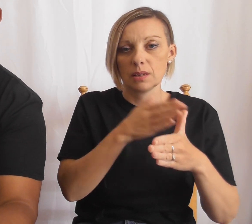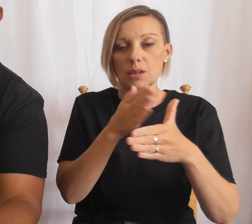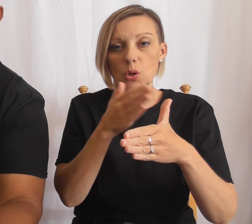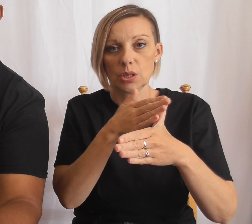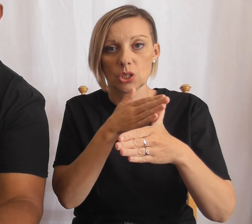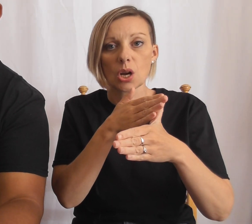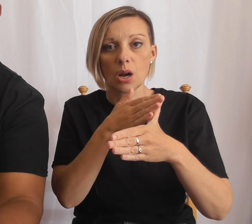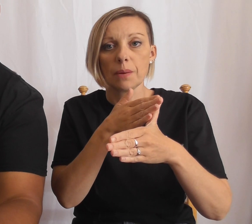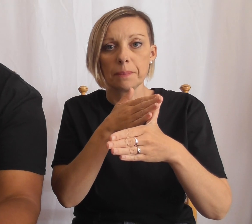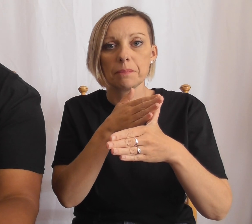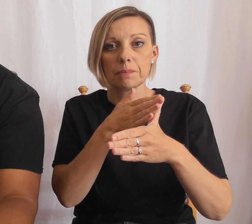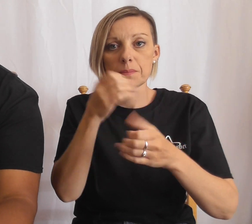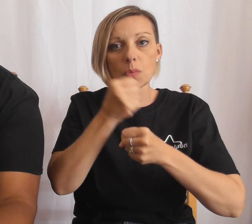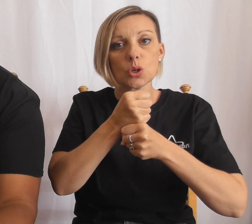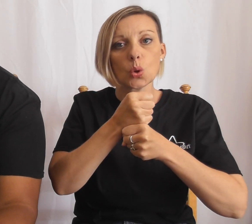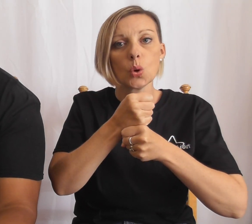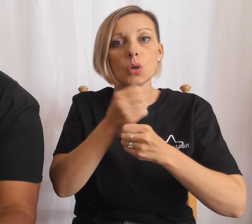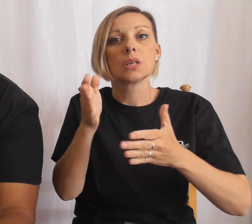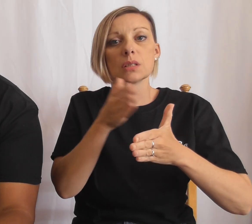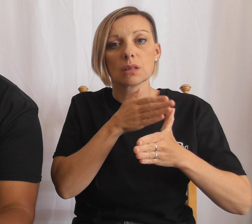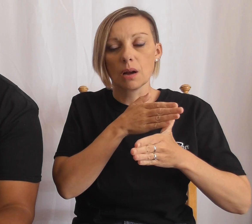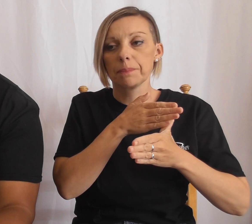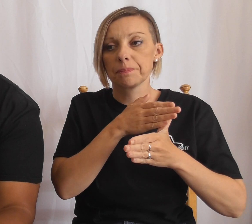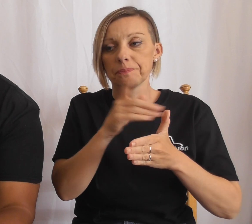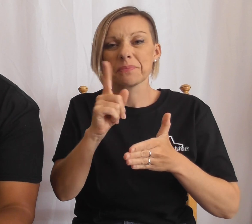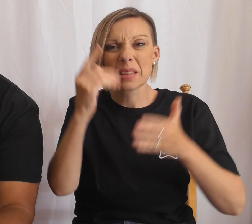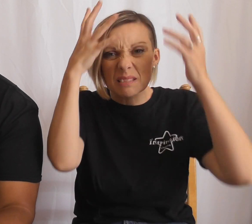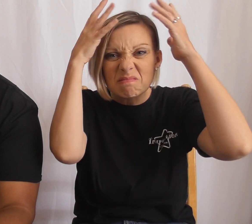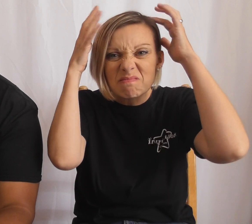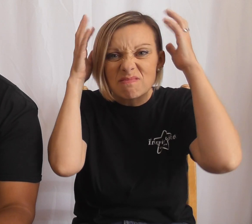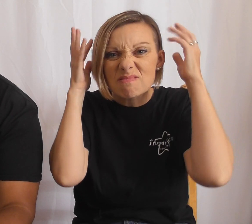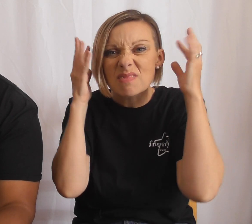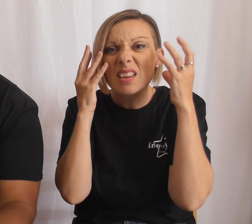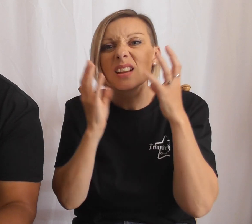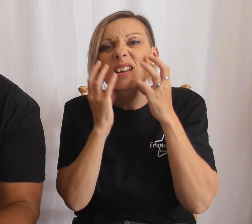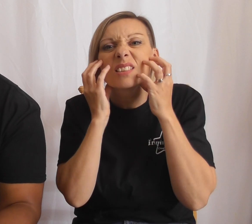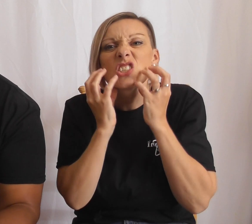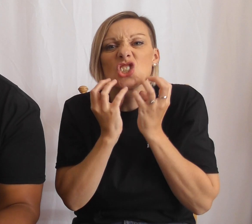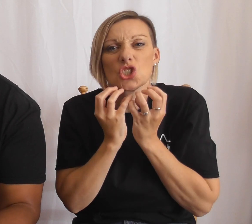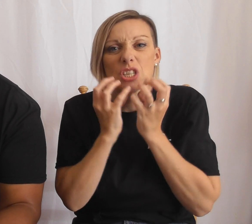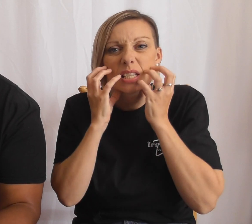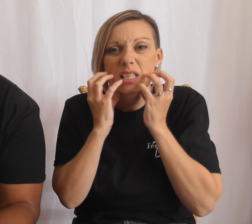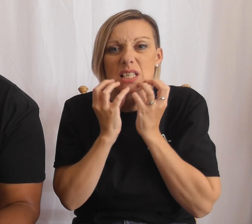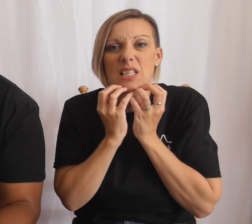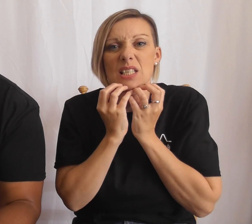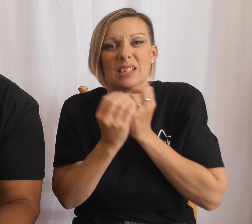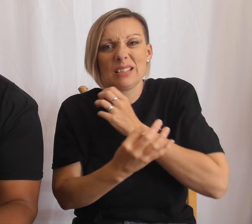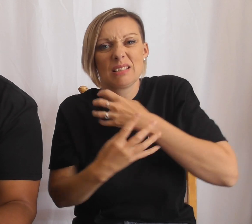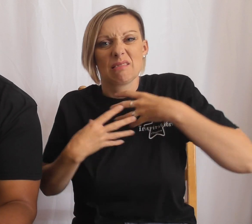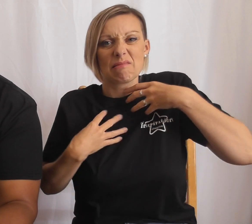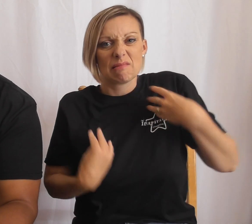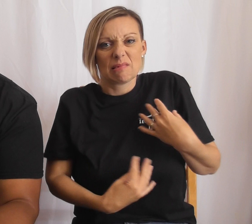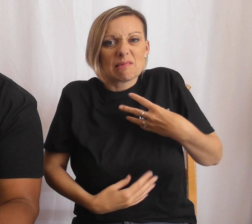George before. You see his hair and his chin and all these, like, he's got stains